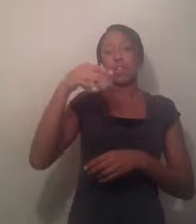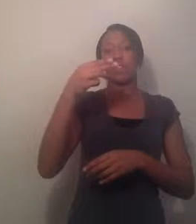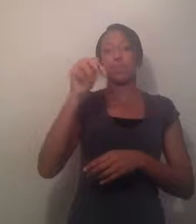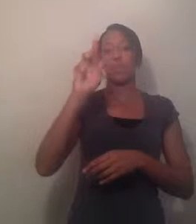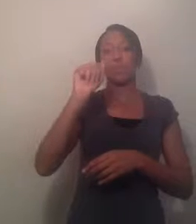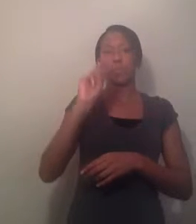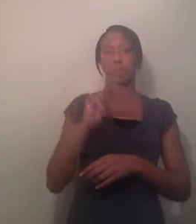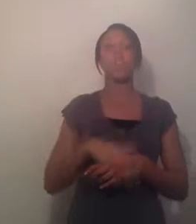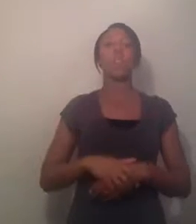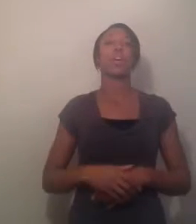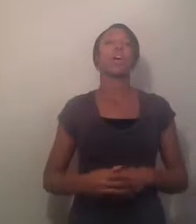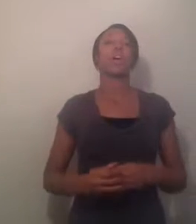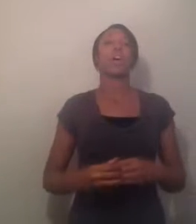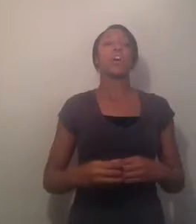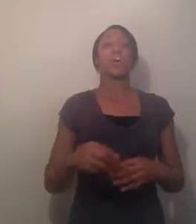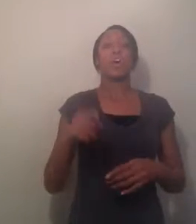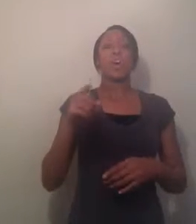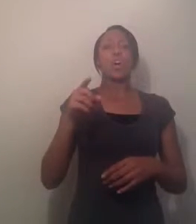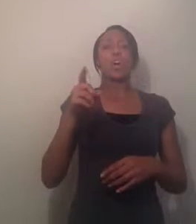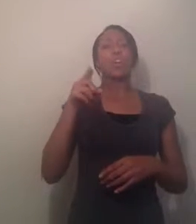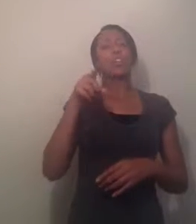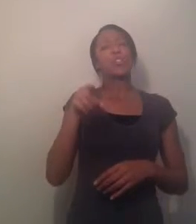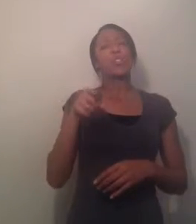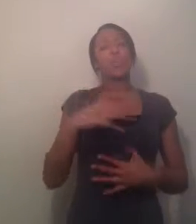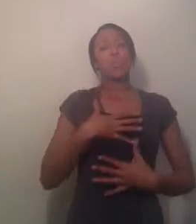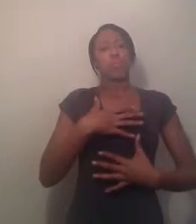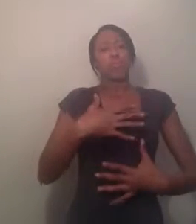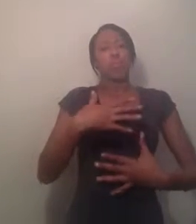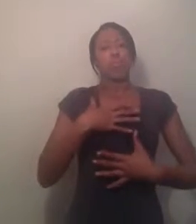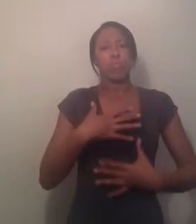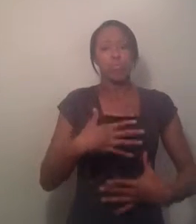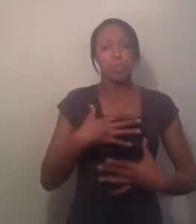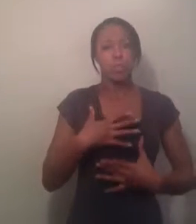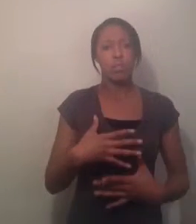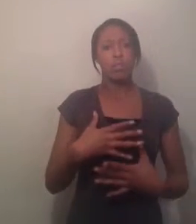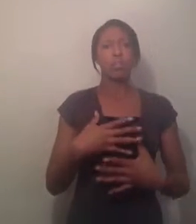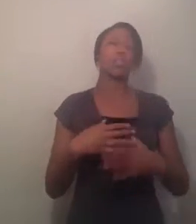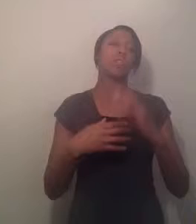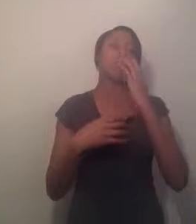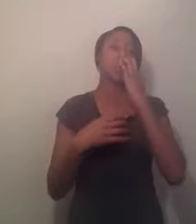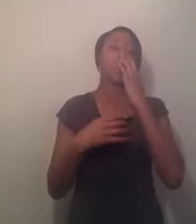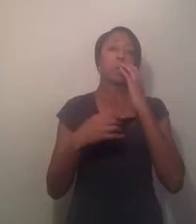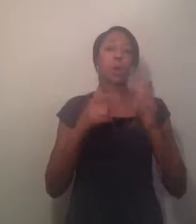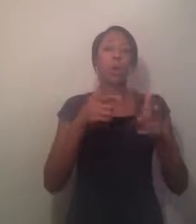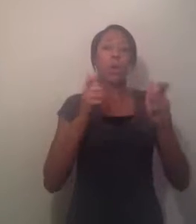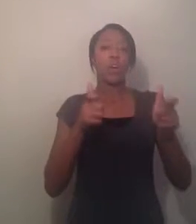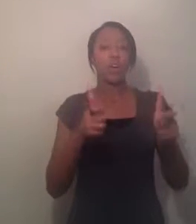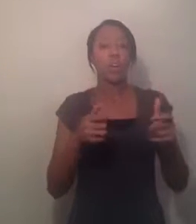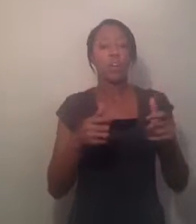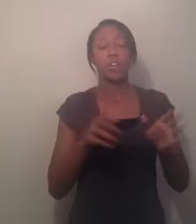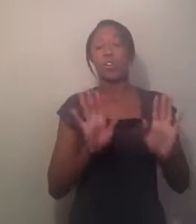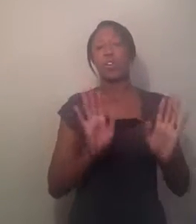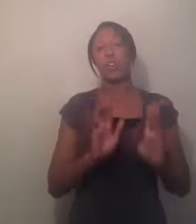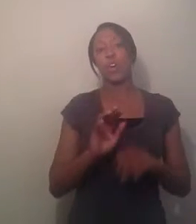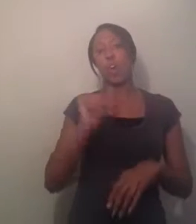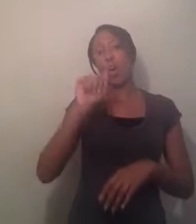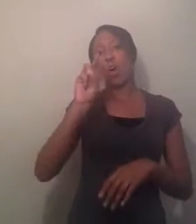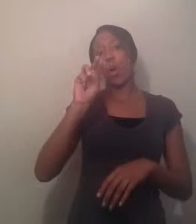unconscious. In quiet breathing, the average adult inhales and exhales 16 times per minute. As you inhale, the air